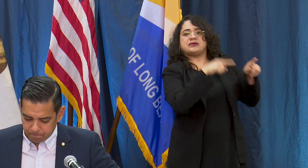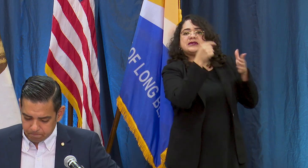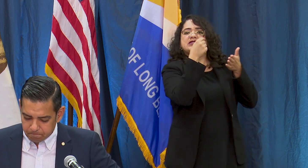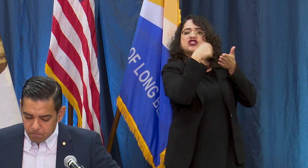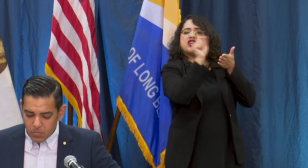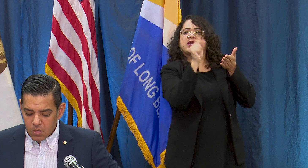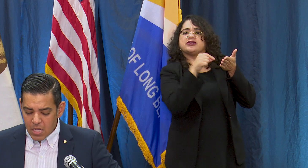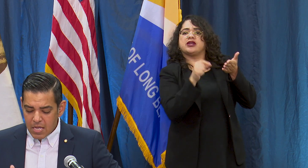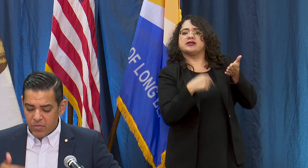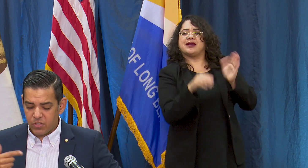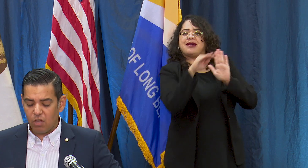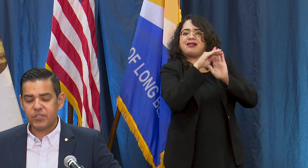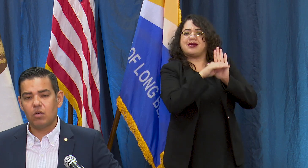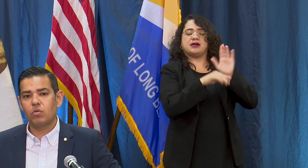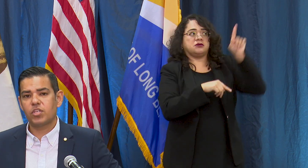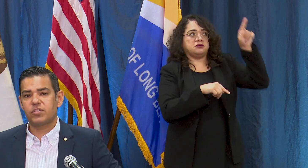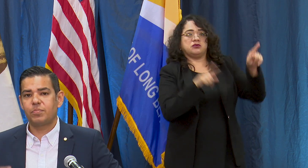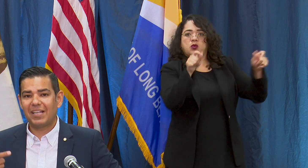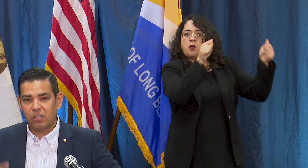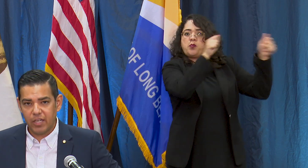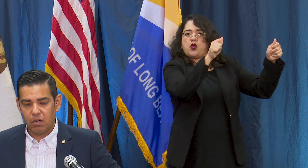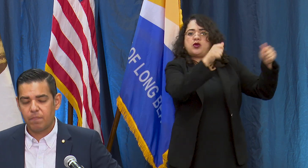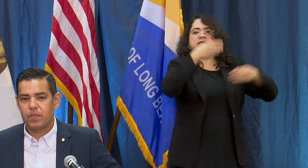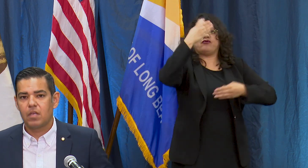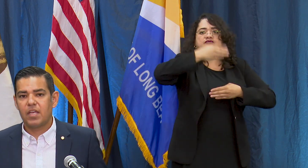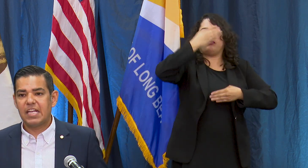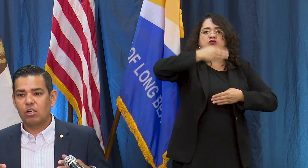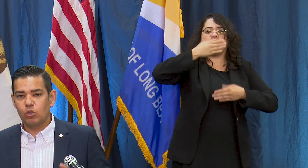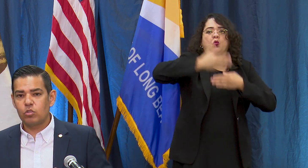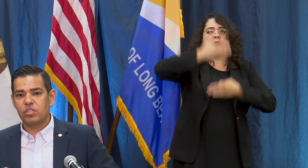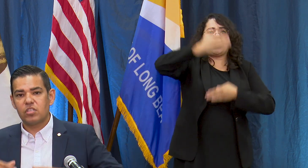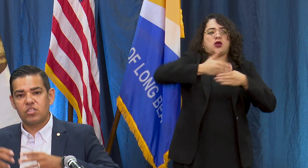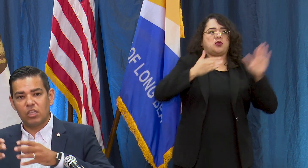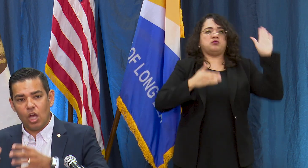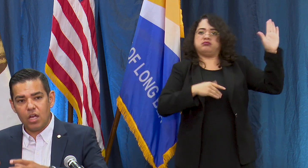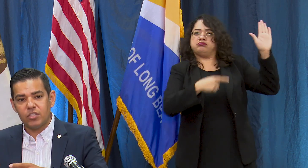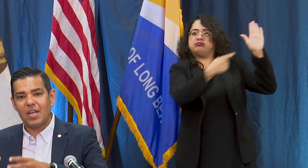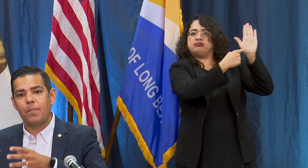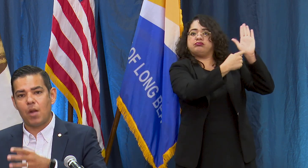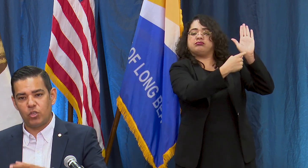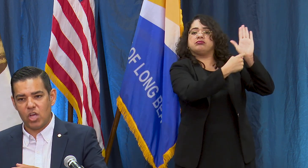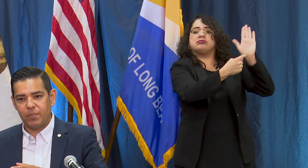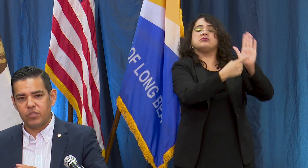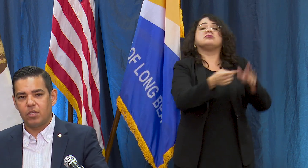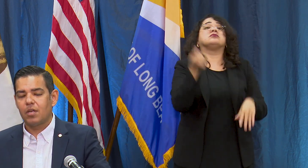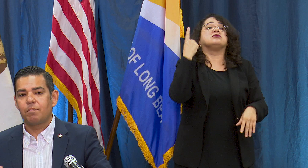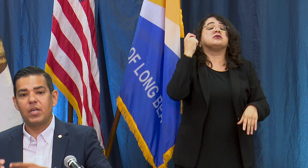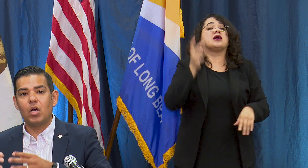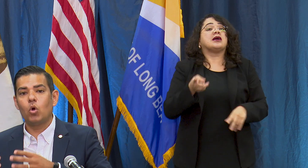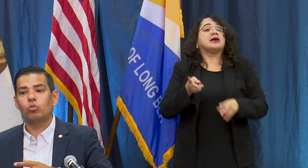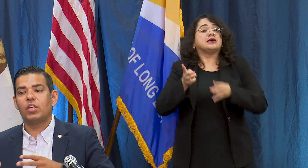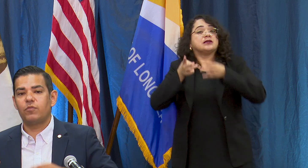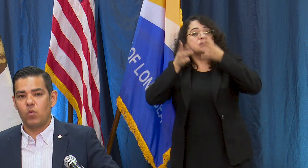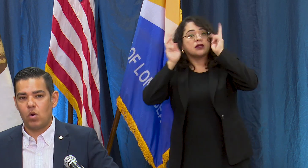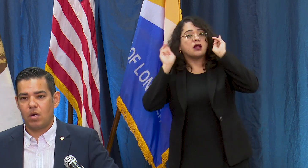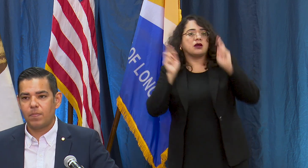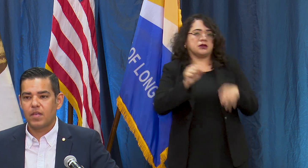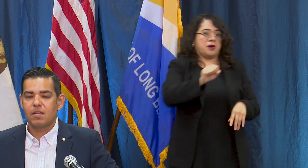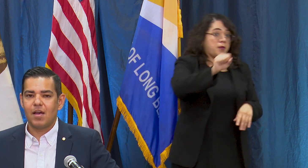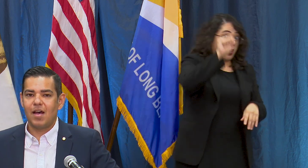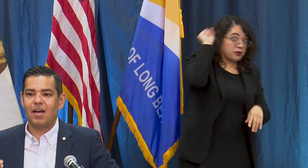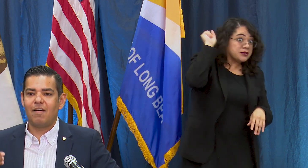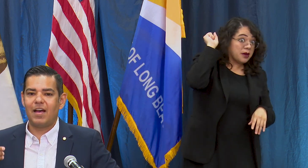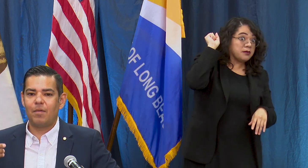window. This also, just to be clear, includes salons and barbershops, but only